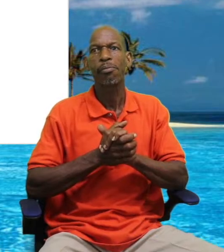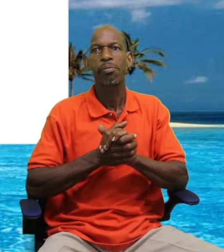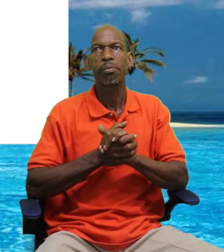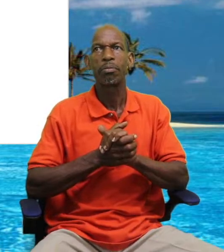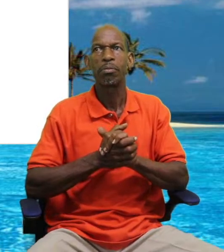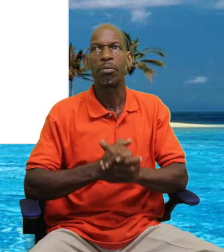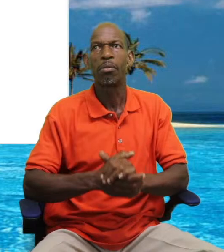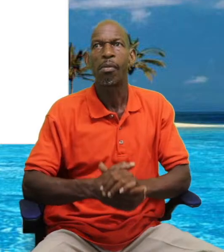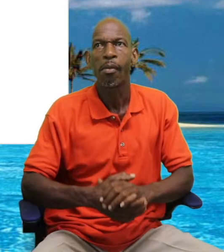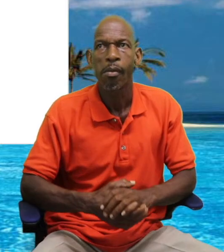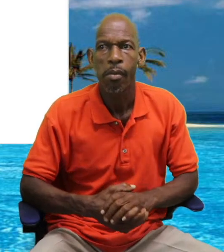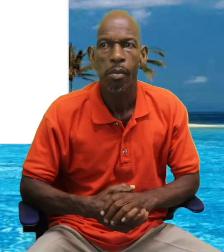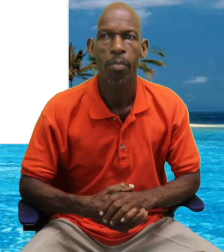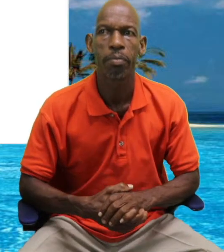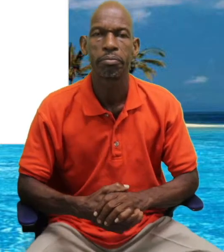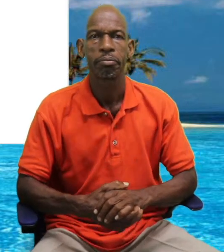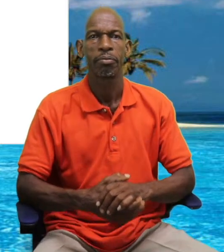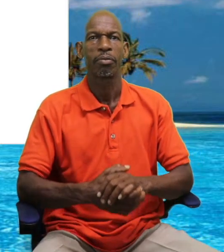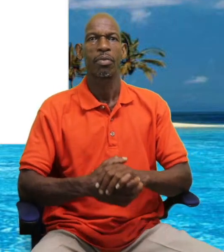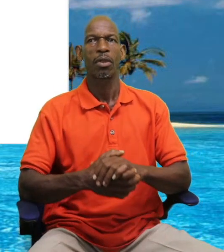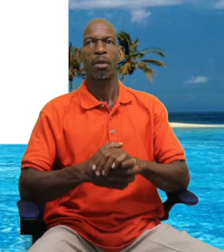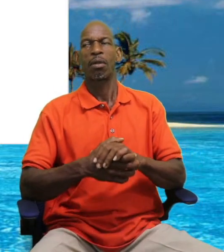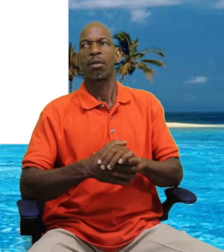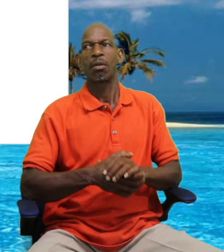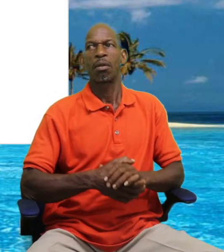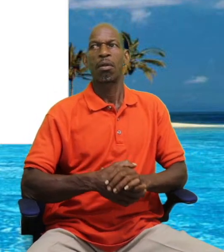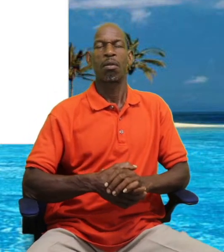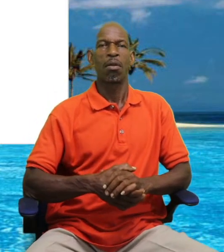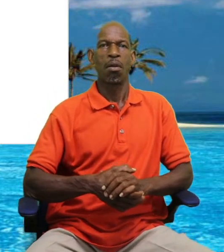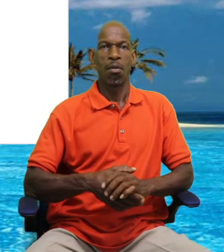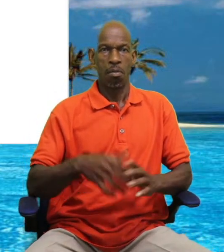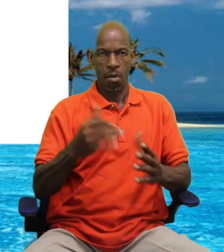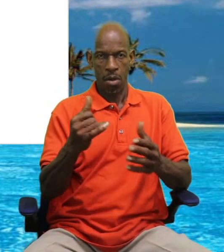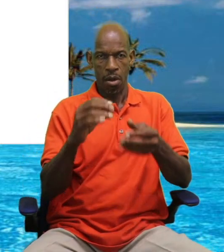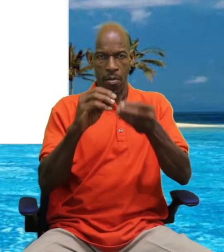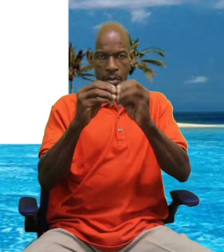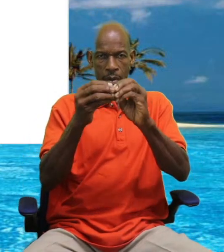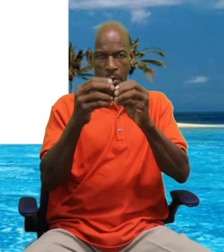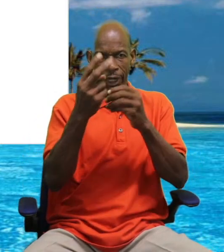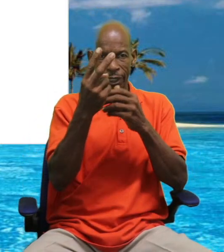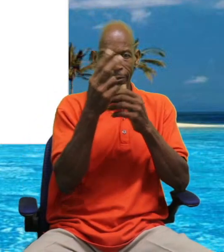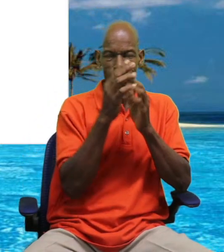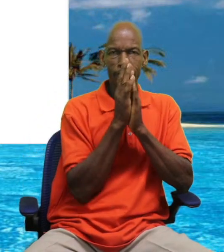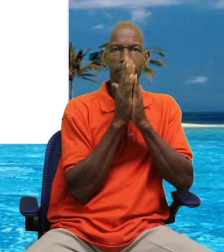you finish that number one, now we're going to go on to number two.